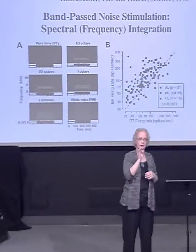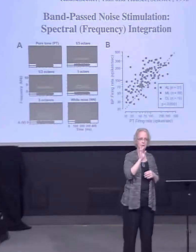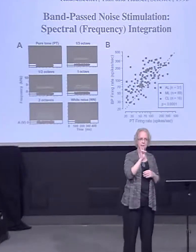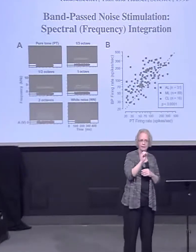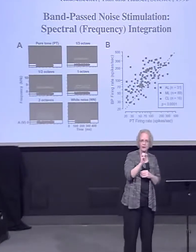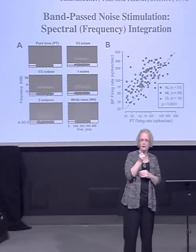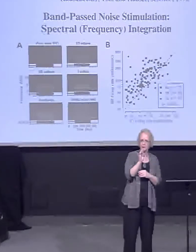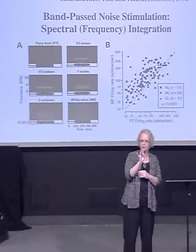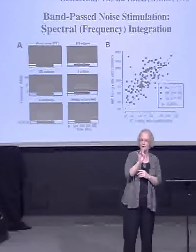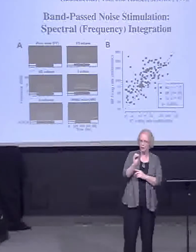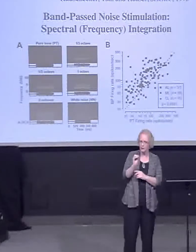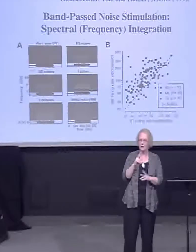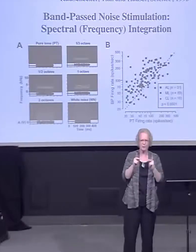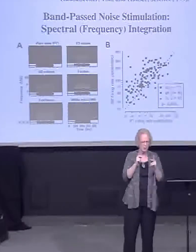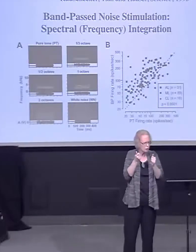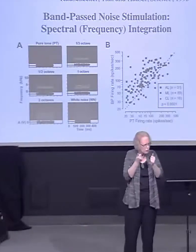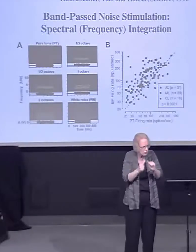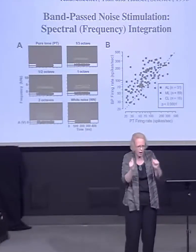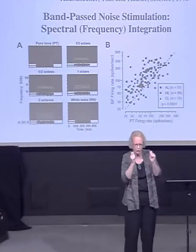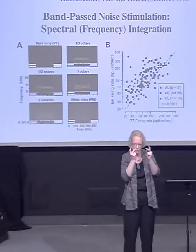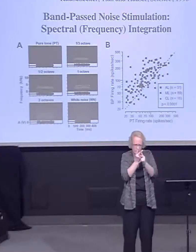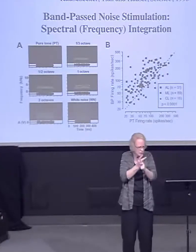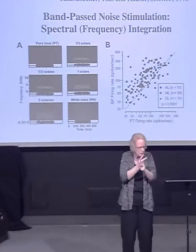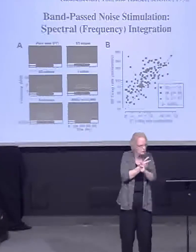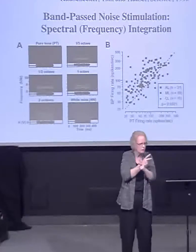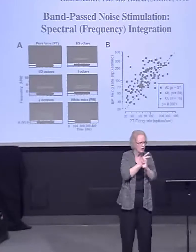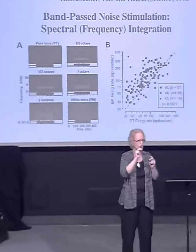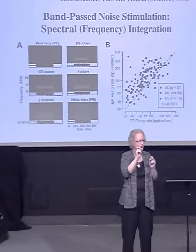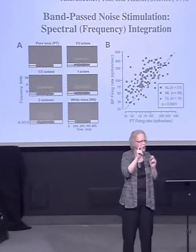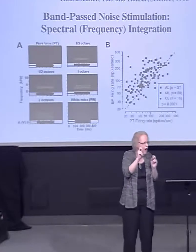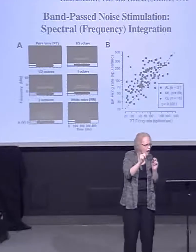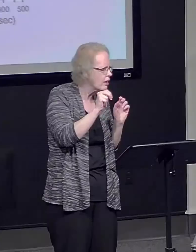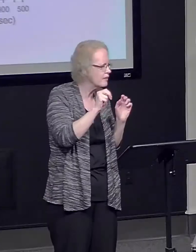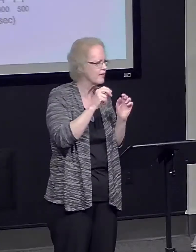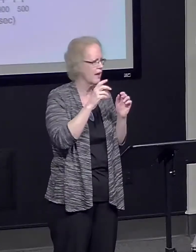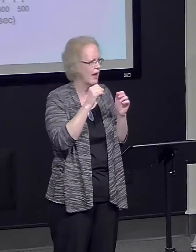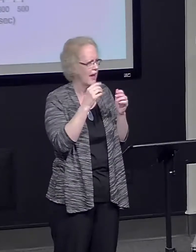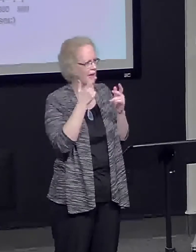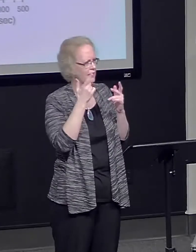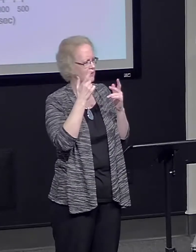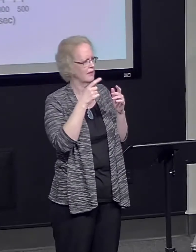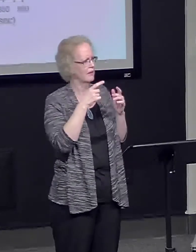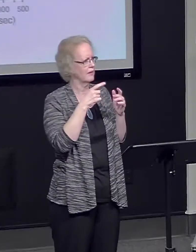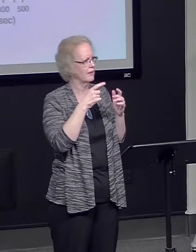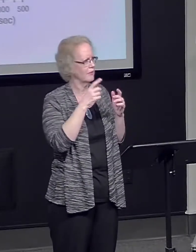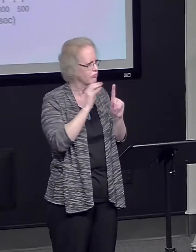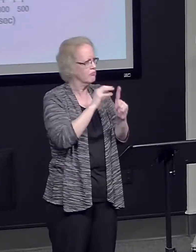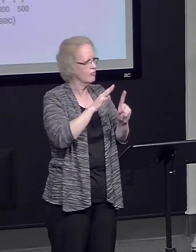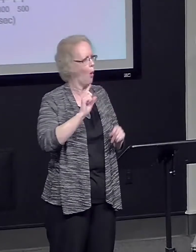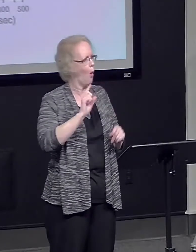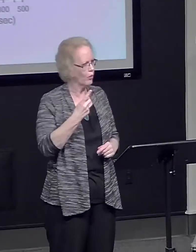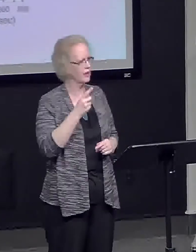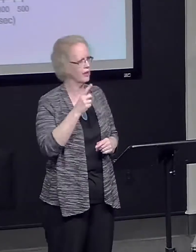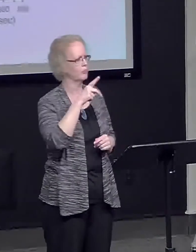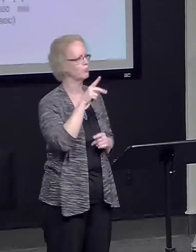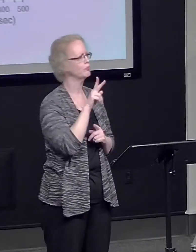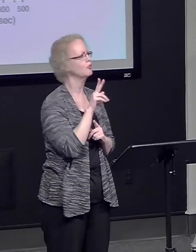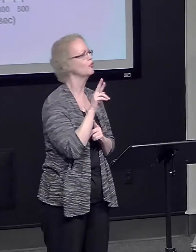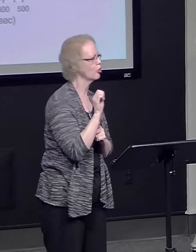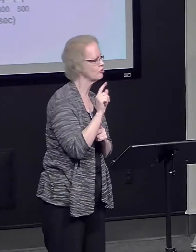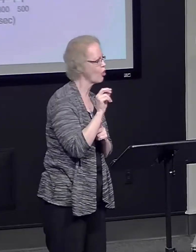and characterize neurons in higher areas of auditory cortex, but they couldn't because they only used pure tones, and those pure tones wouldn't drive the